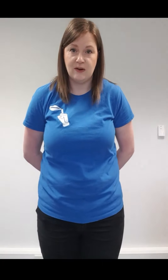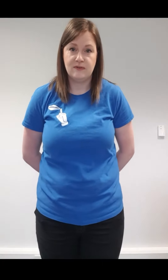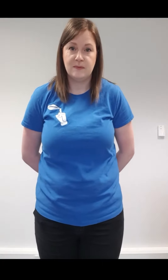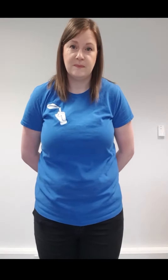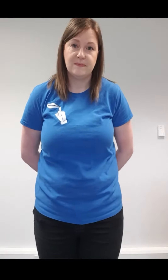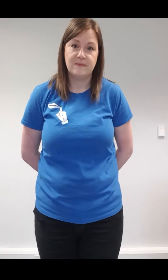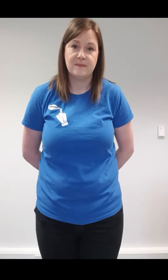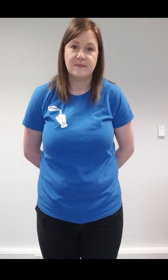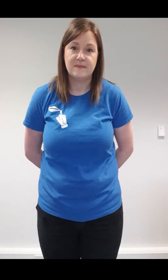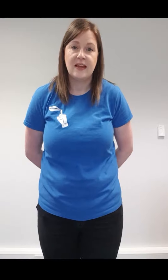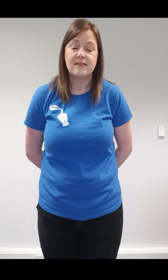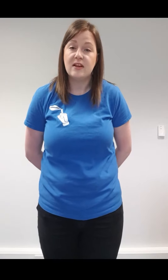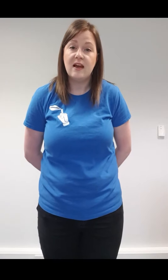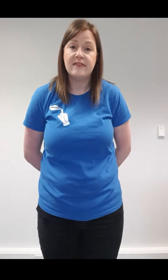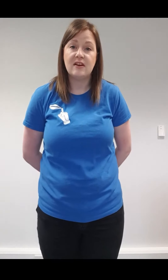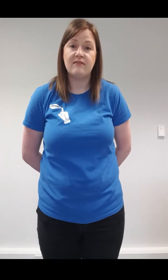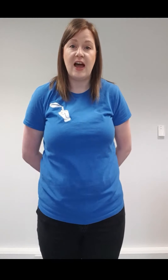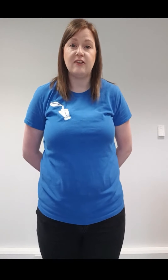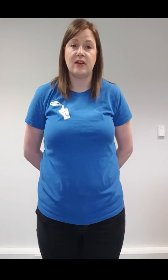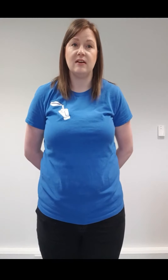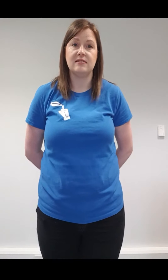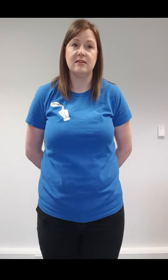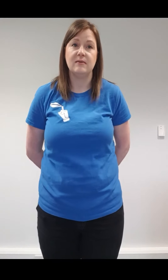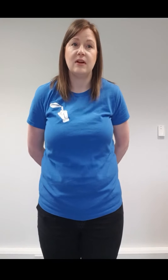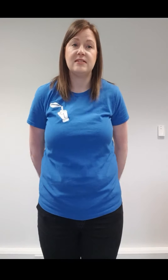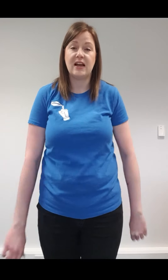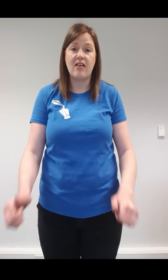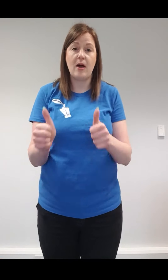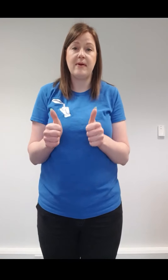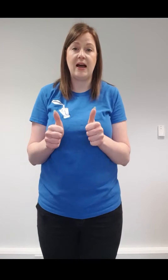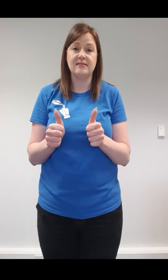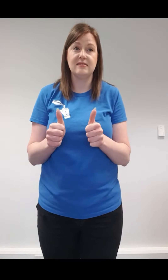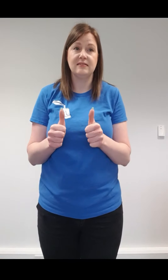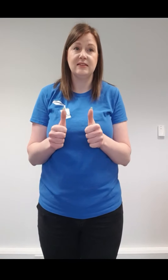yourself. So to learn the sign for advocate, we're going to take our thumb hands,